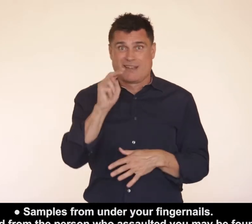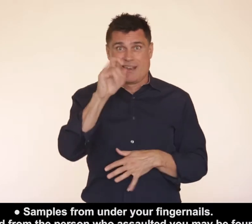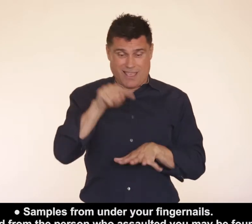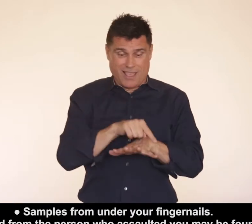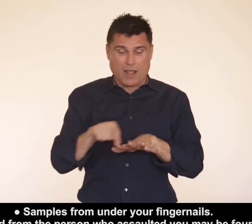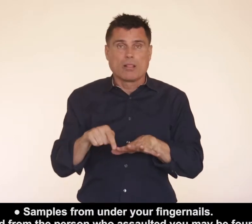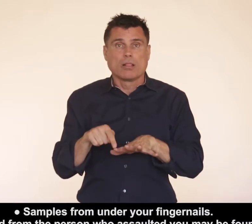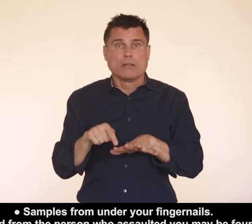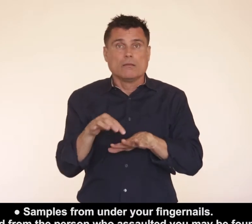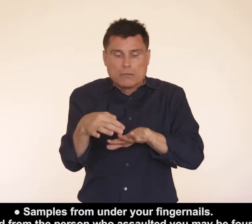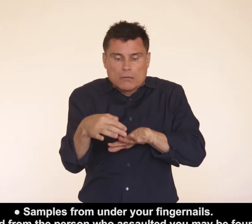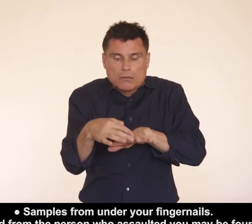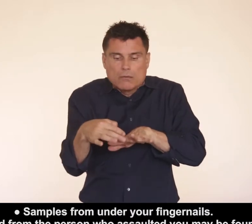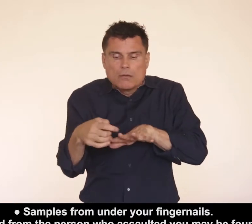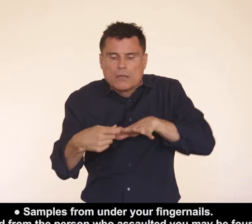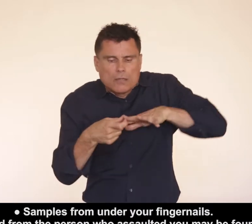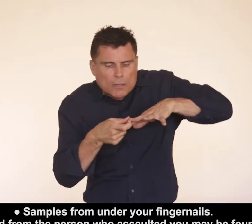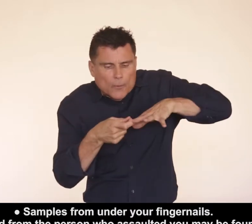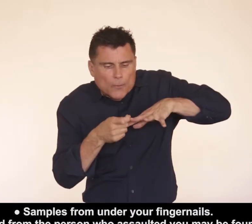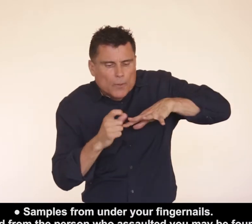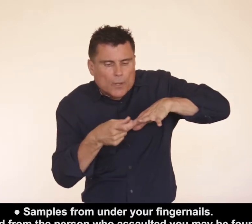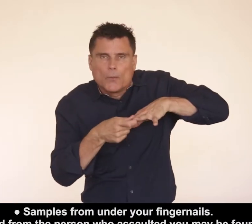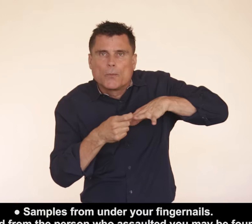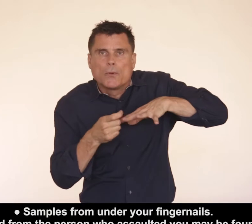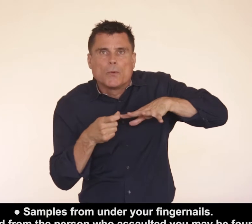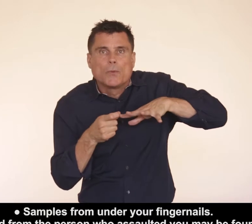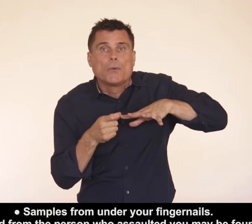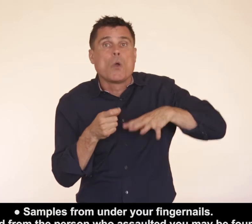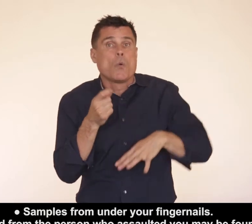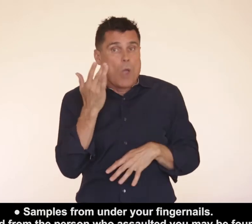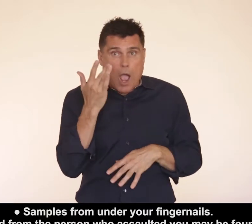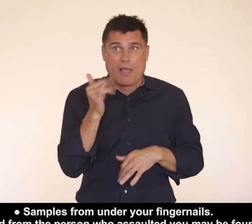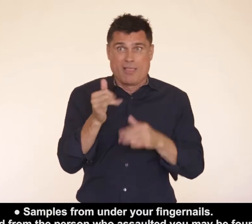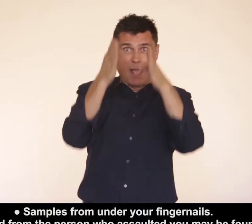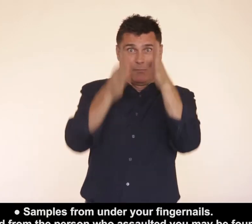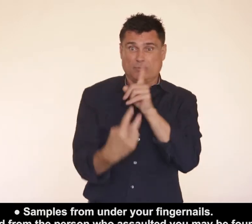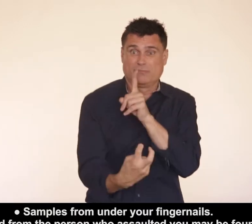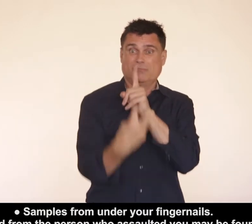samples from under your fingernails, skin or blood from the person who assaulted you may be found there.